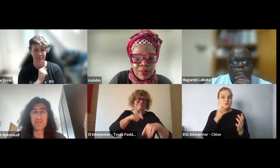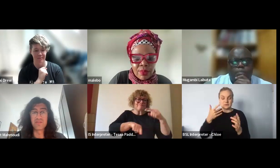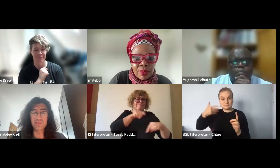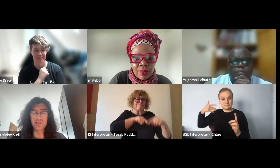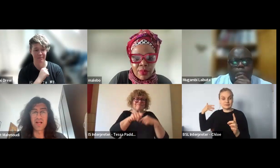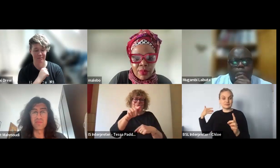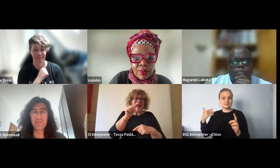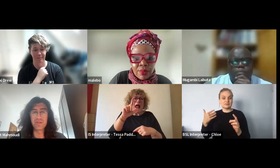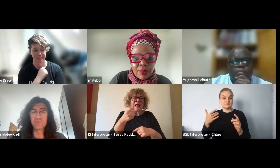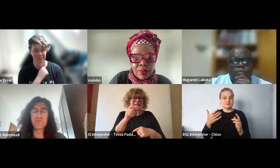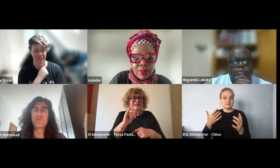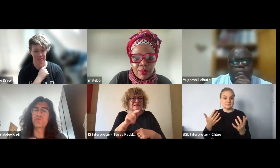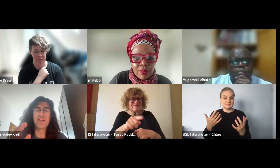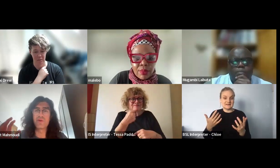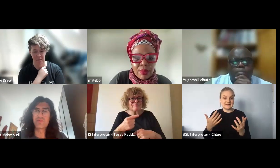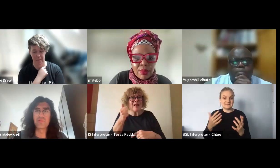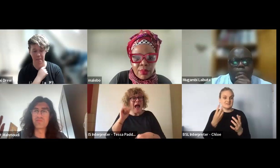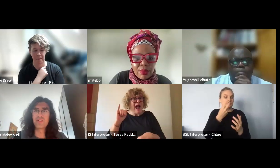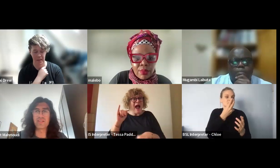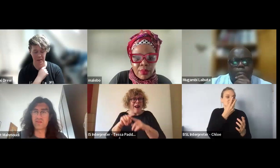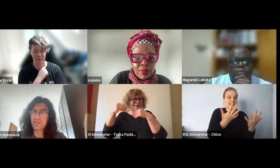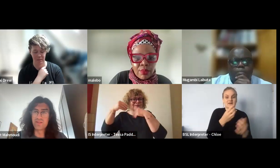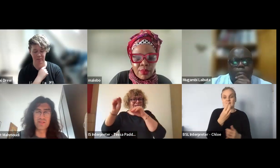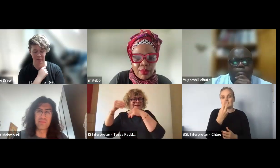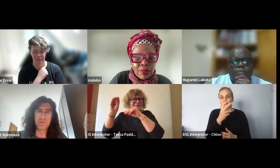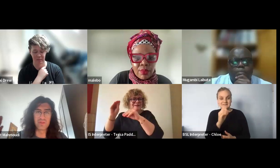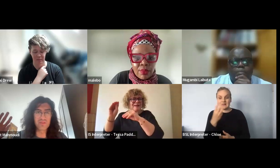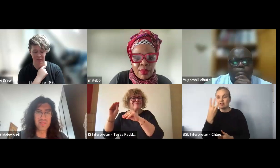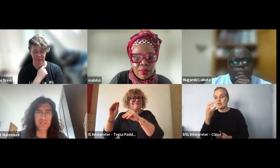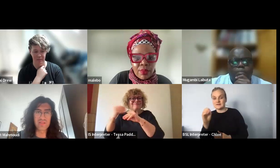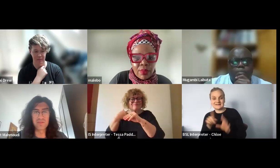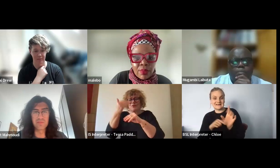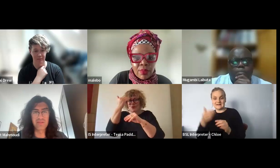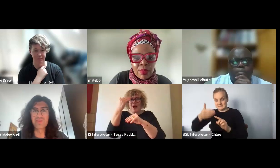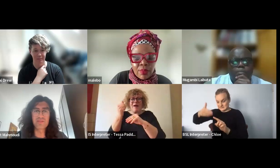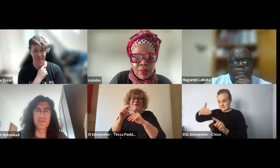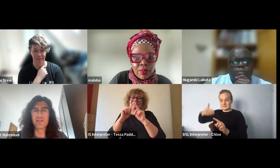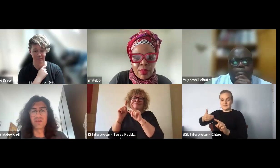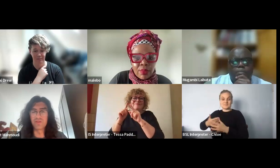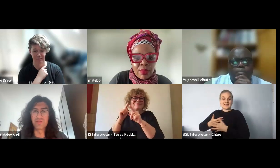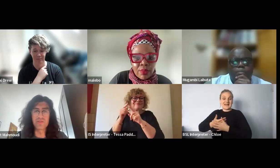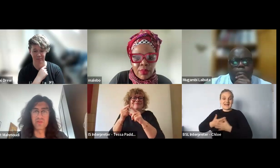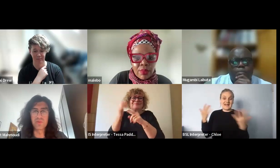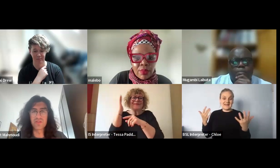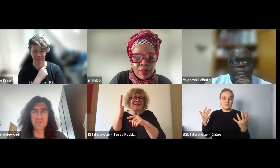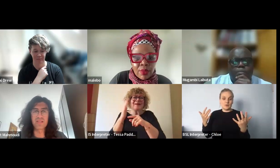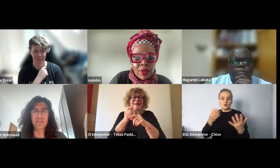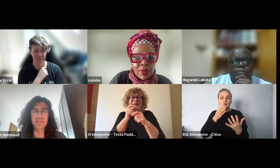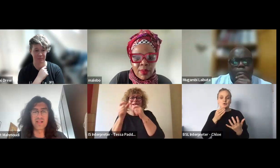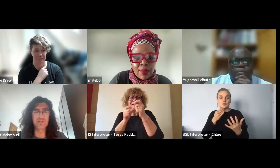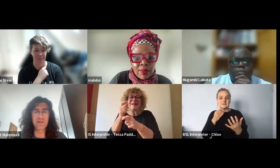decades to describe, anywhere from fairly simple statistical methods right over to the